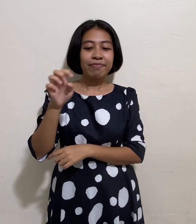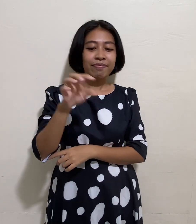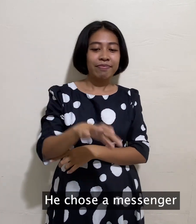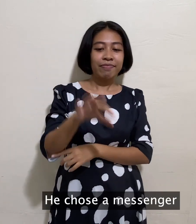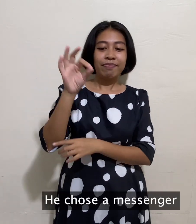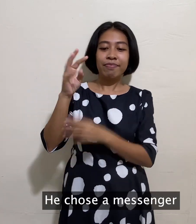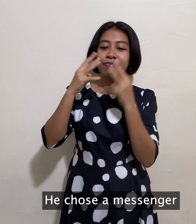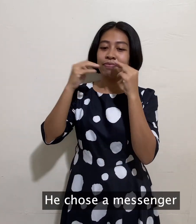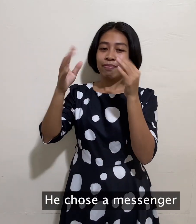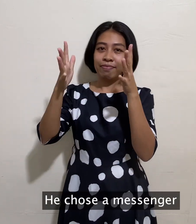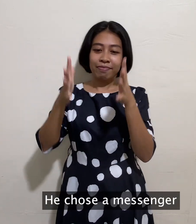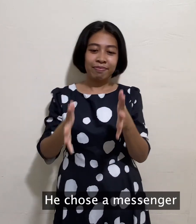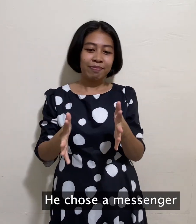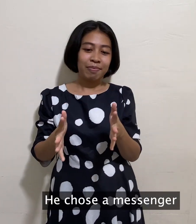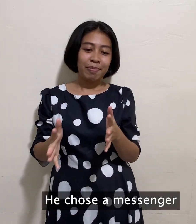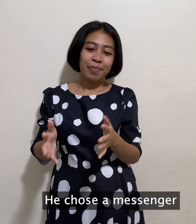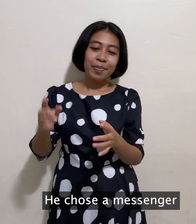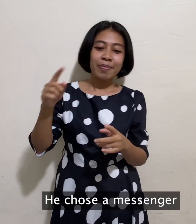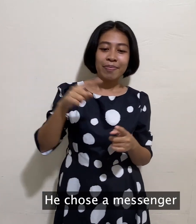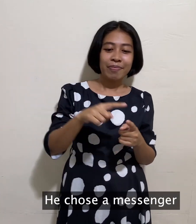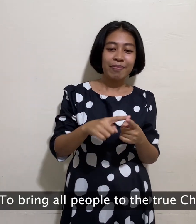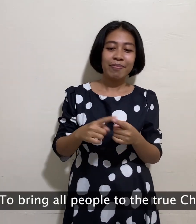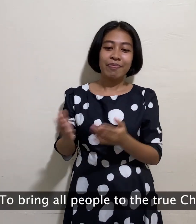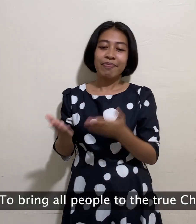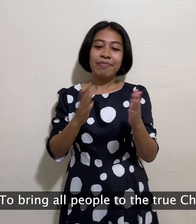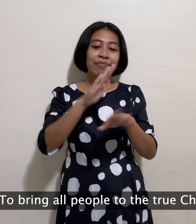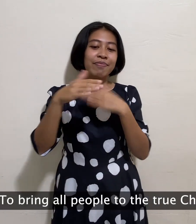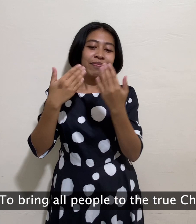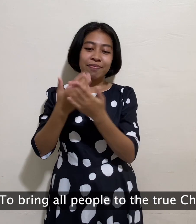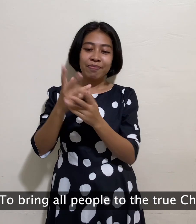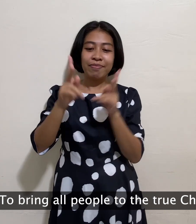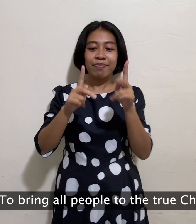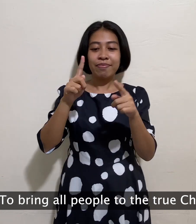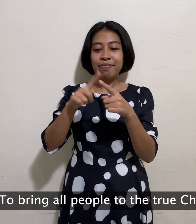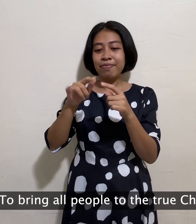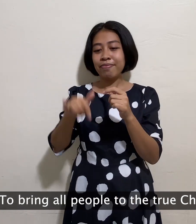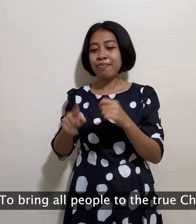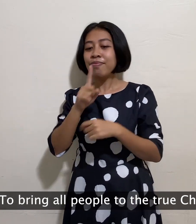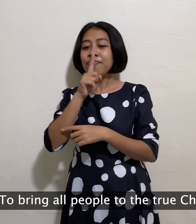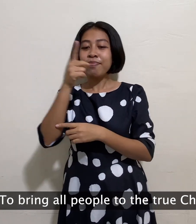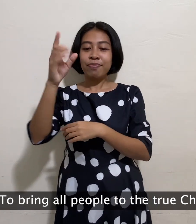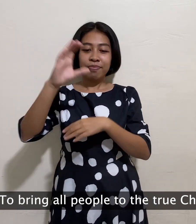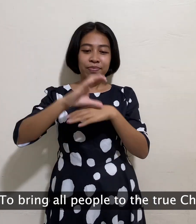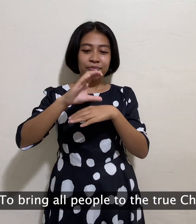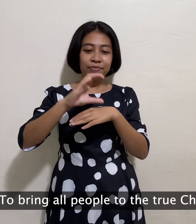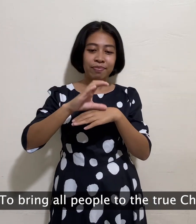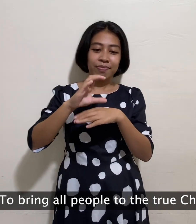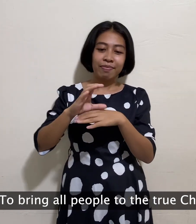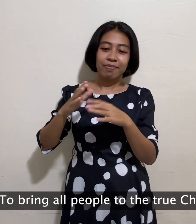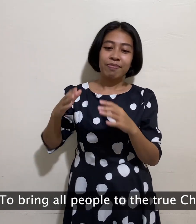land, He chose a messenger to bring all people to the true church. Yeah.